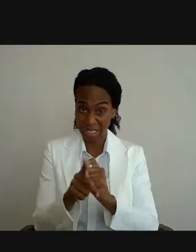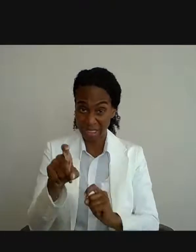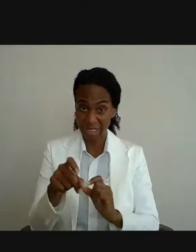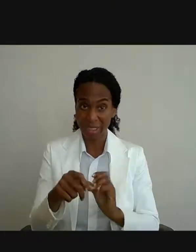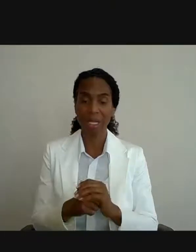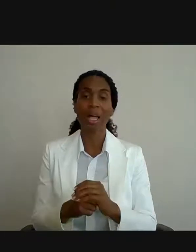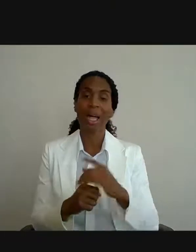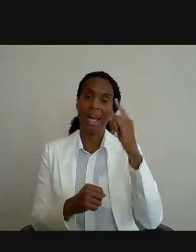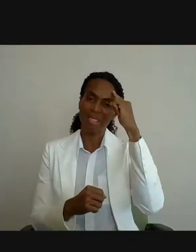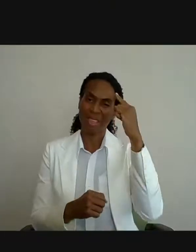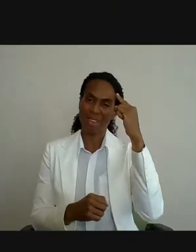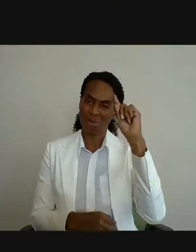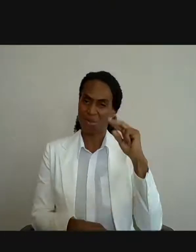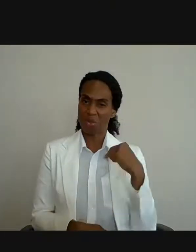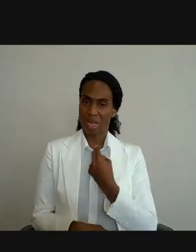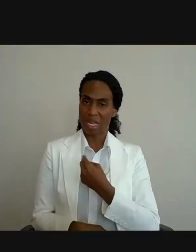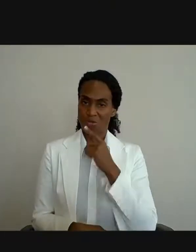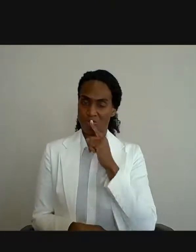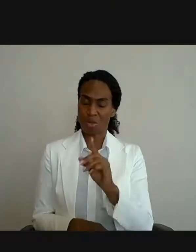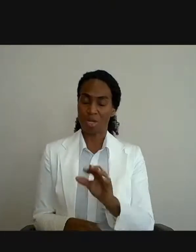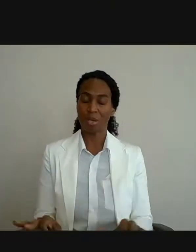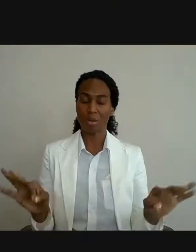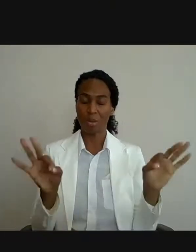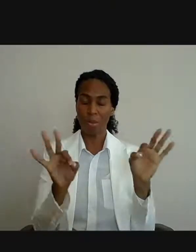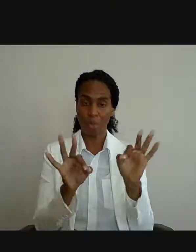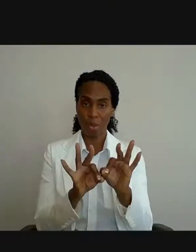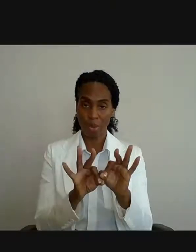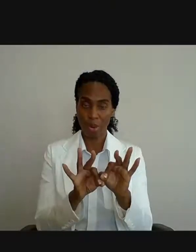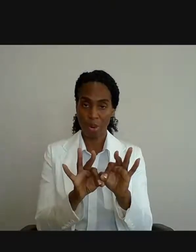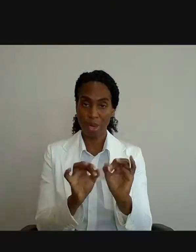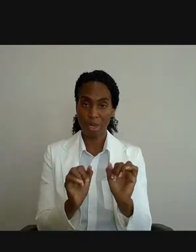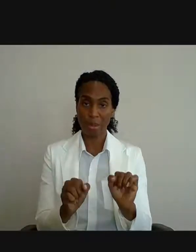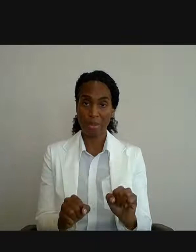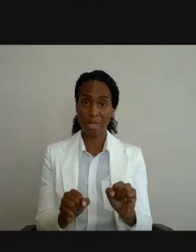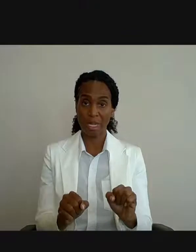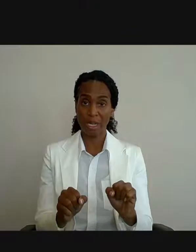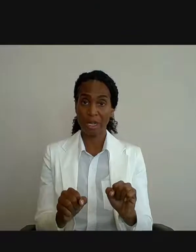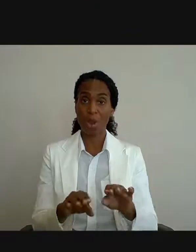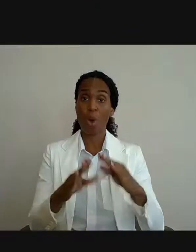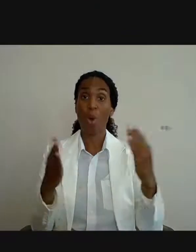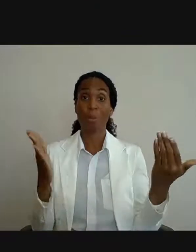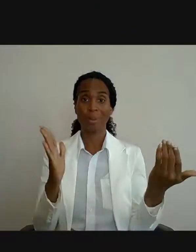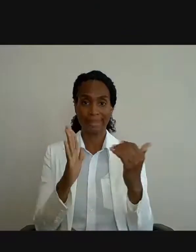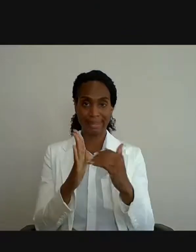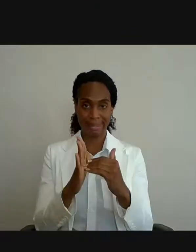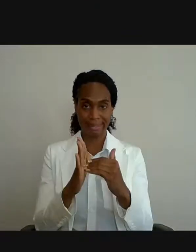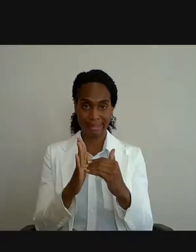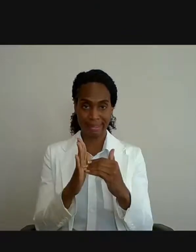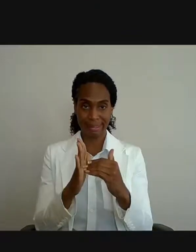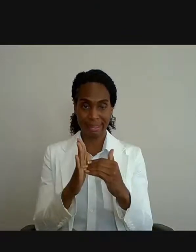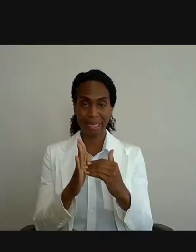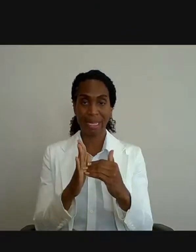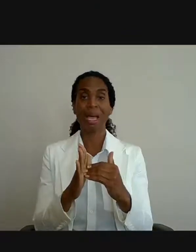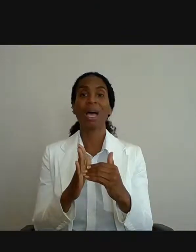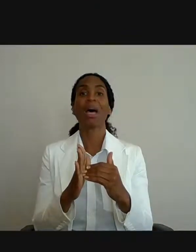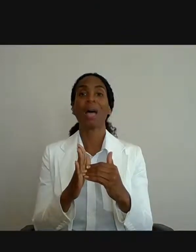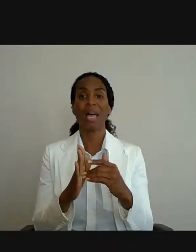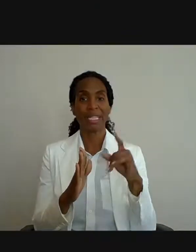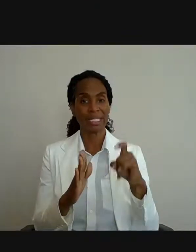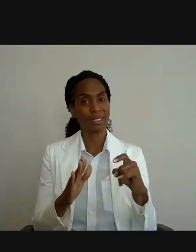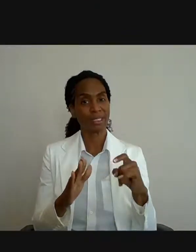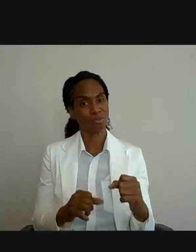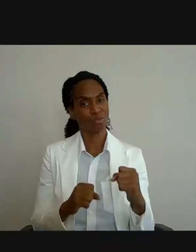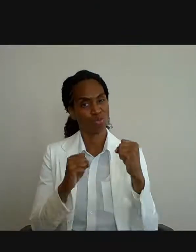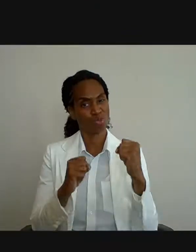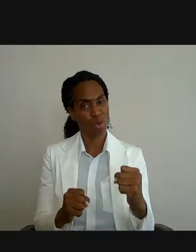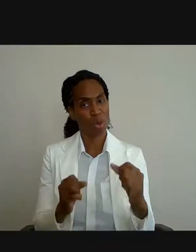think for us, it's really critical for us to have this ability to reopen, that we have to have a robust